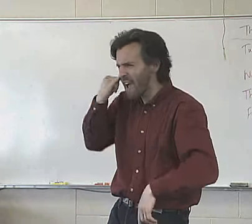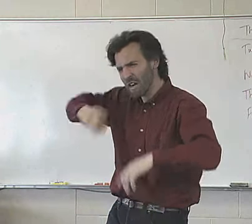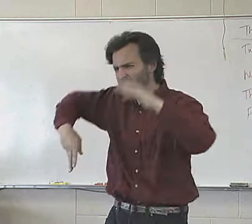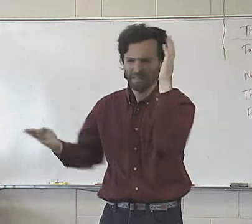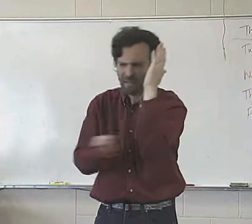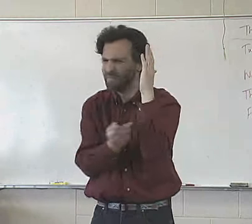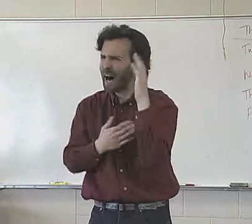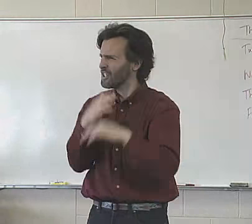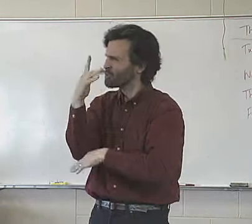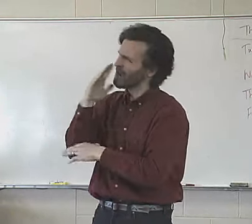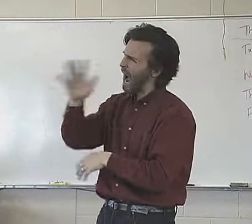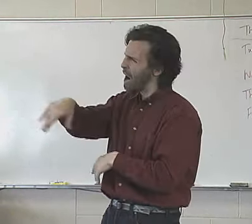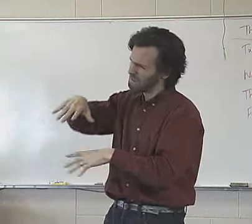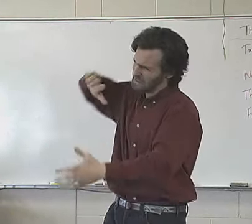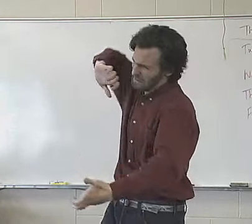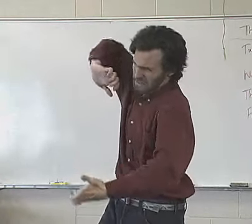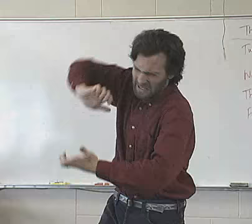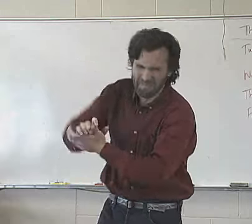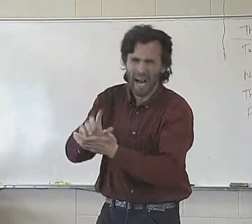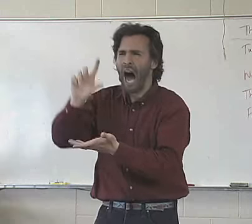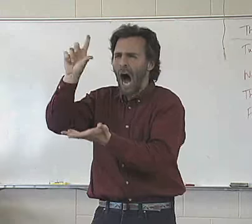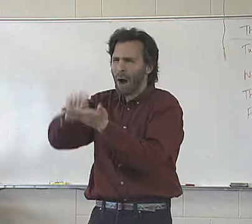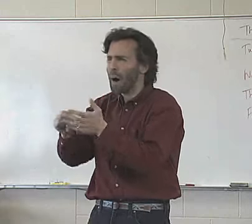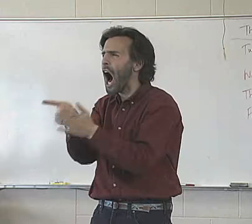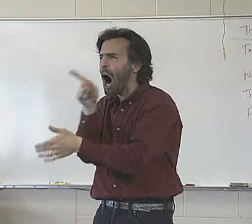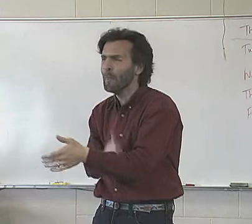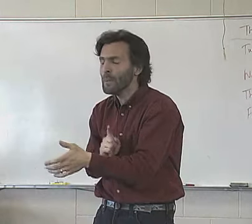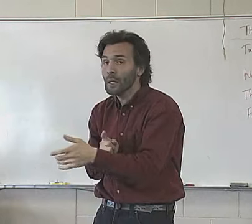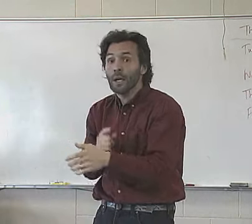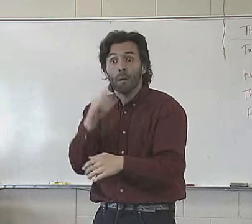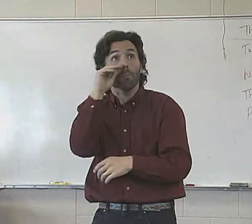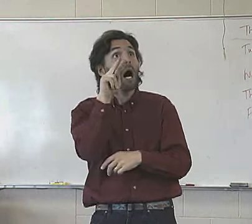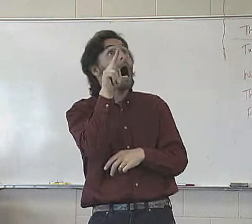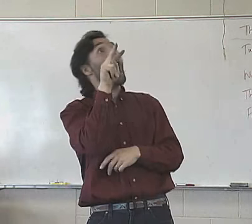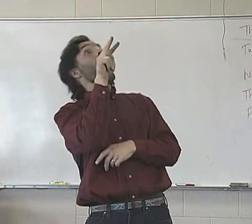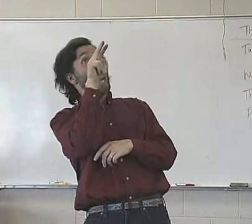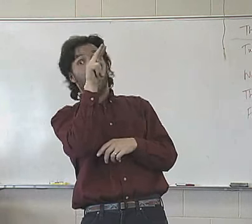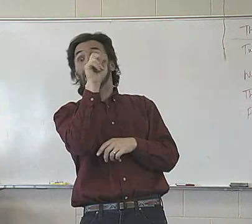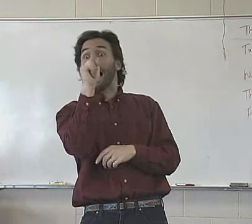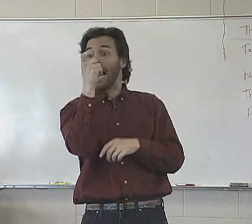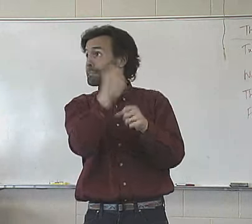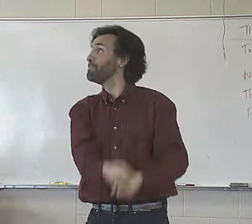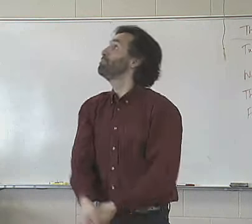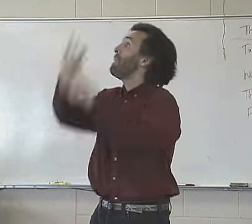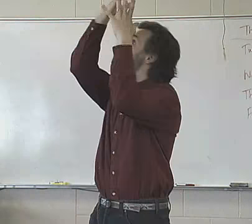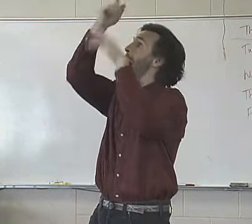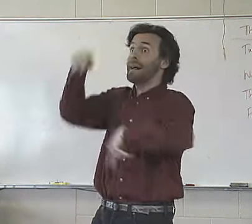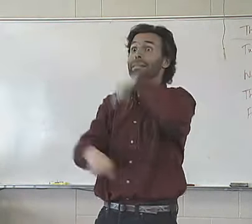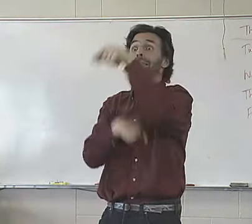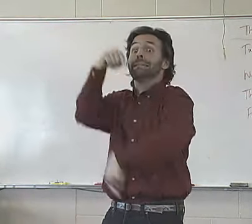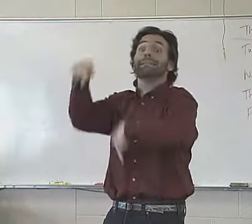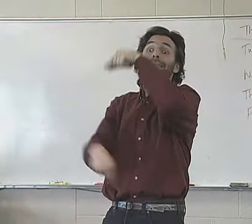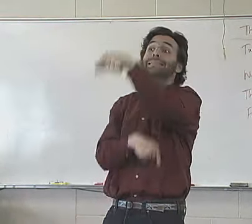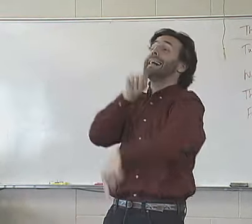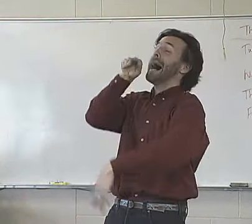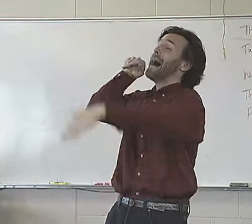my trees, I'm gonna kill you and eat you up. And the boy was so frightened, he flung his axe aside. He ran home as fast as he could, and he got home. He